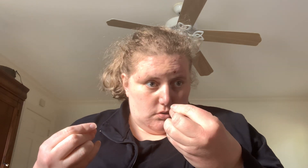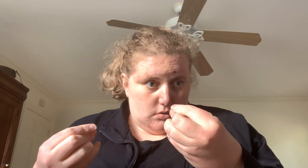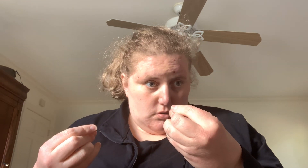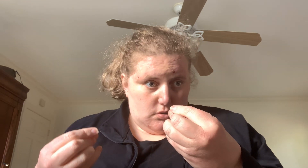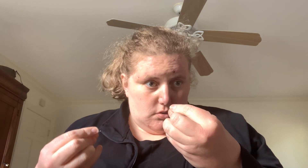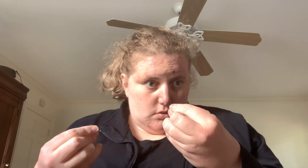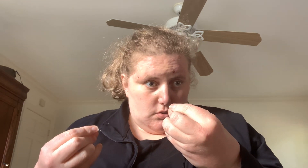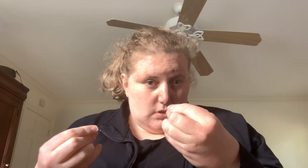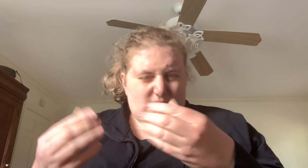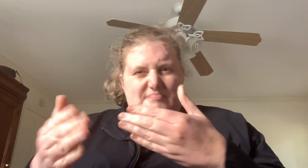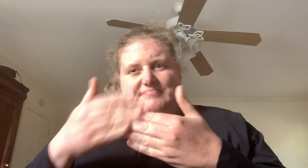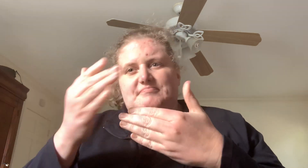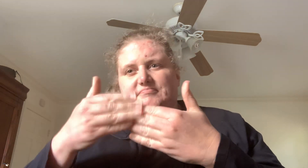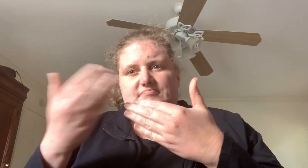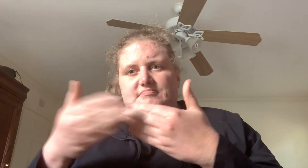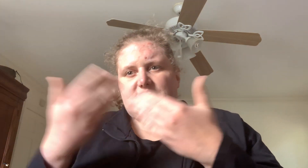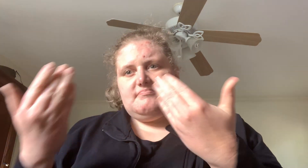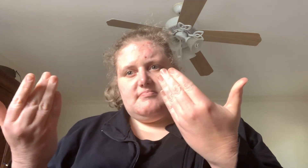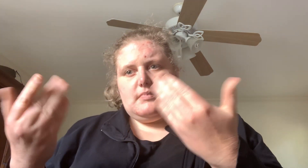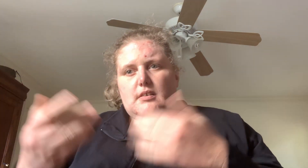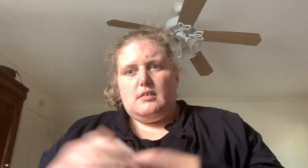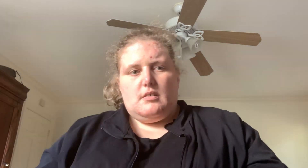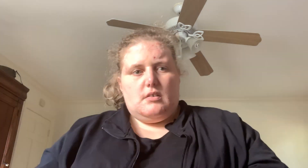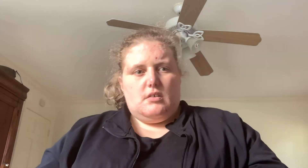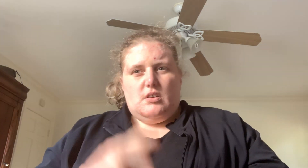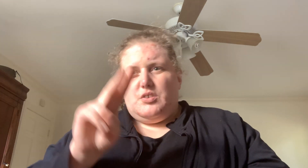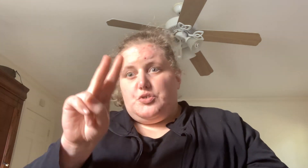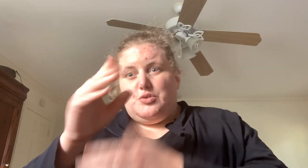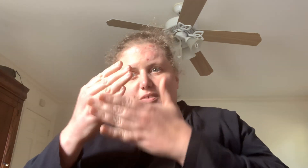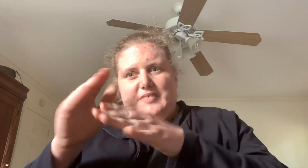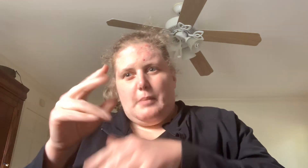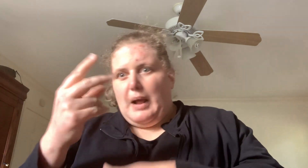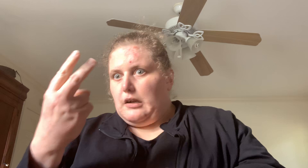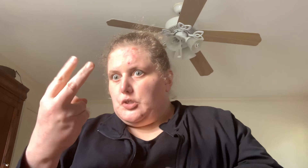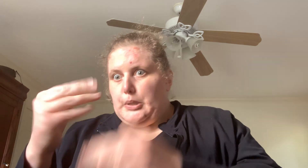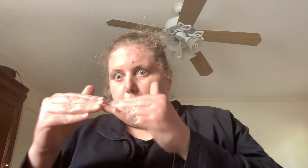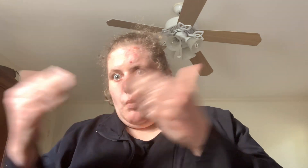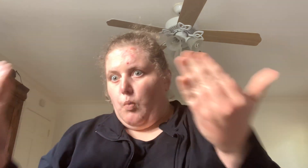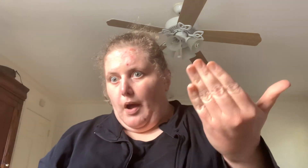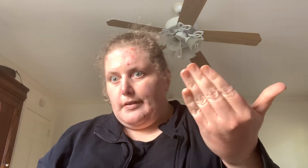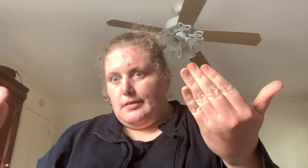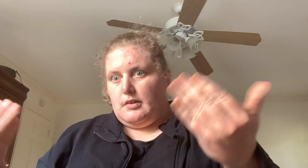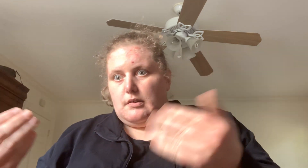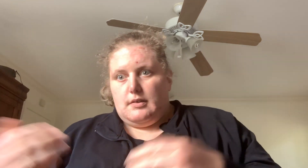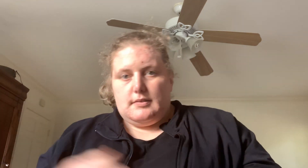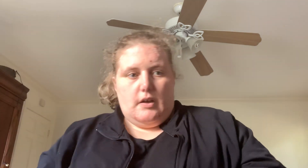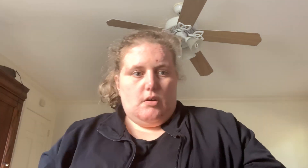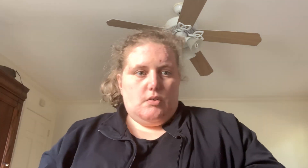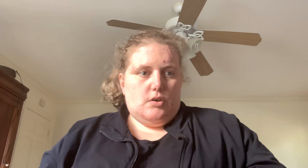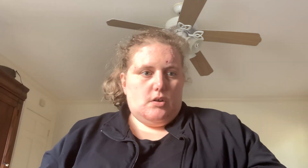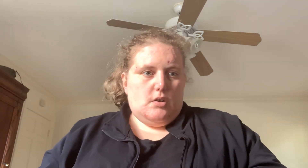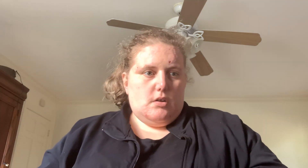kind of easy because 2 divided by 2 is 1. So this basically cancels out as far as our numbers. So it's